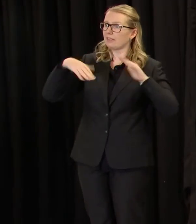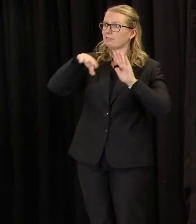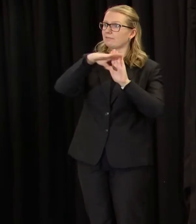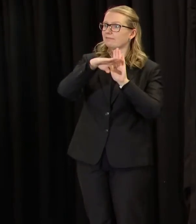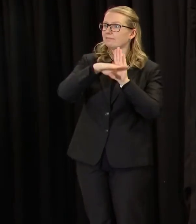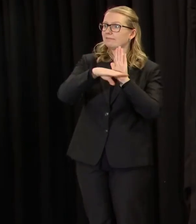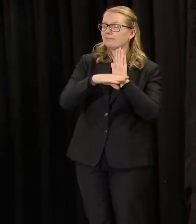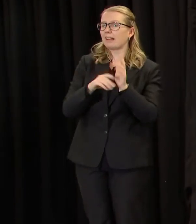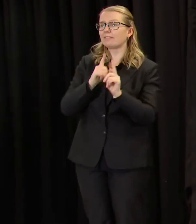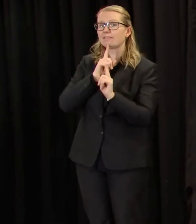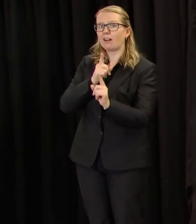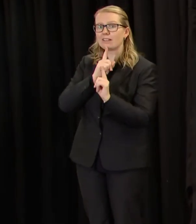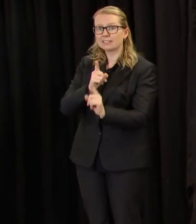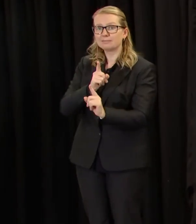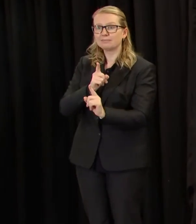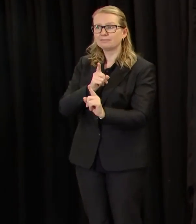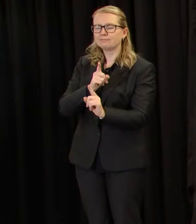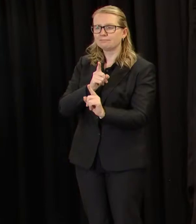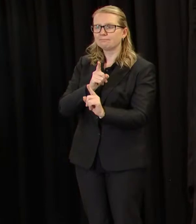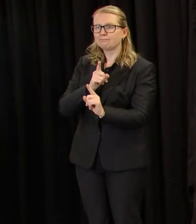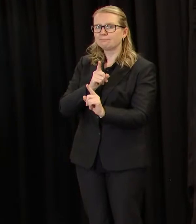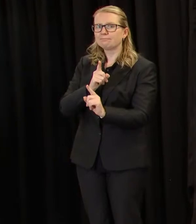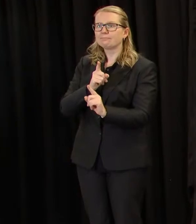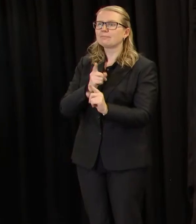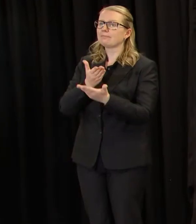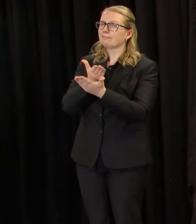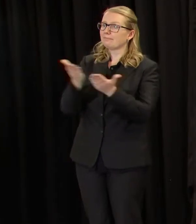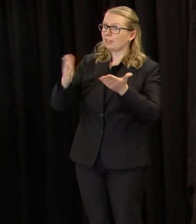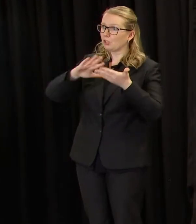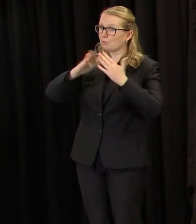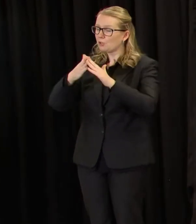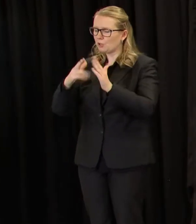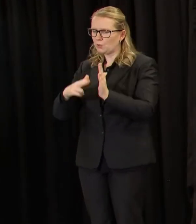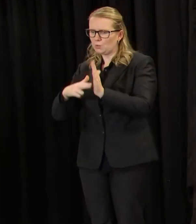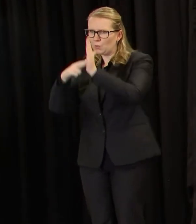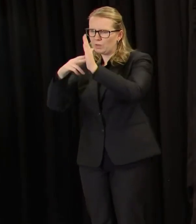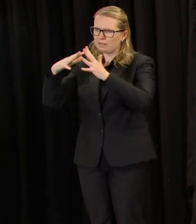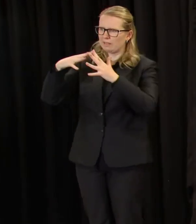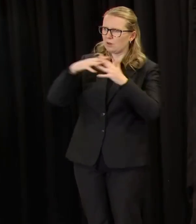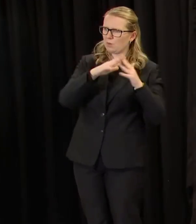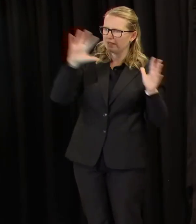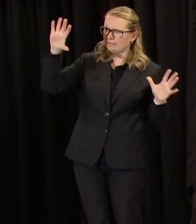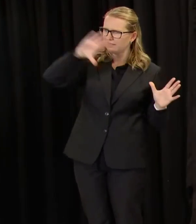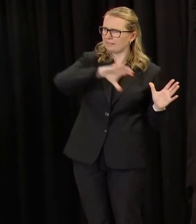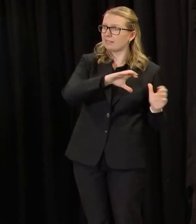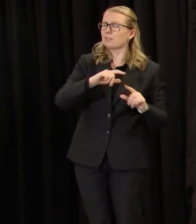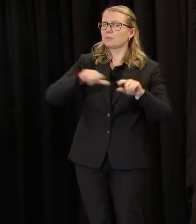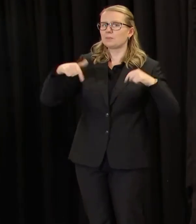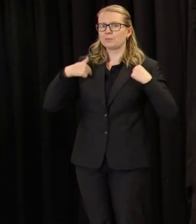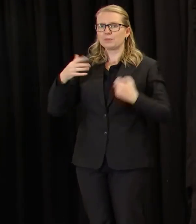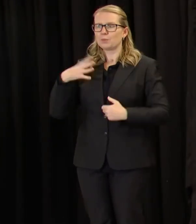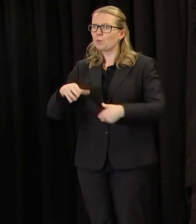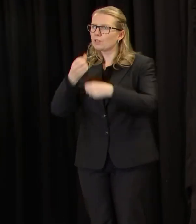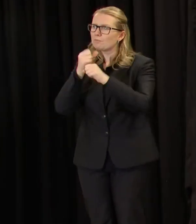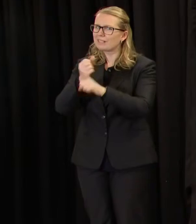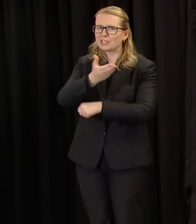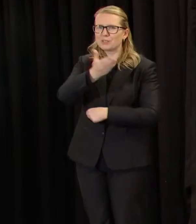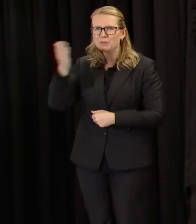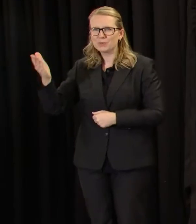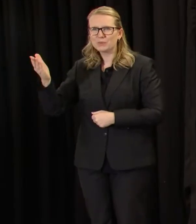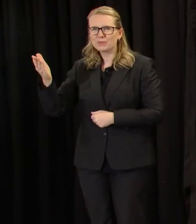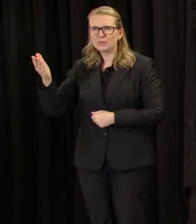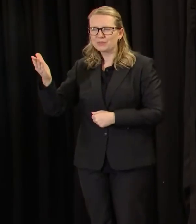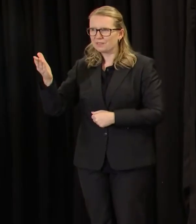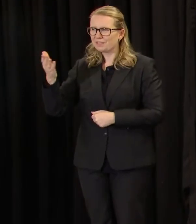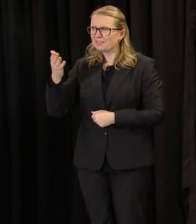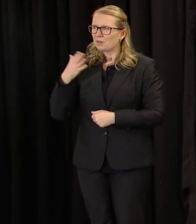I would like to do is, particularly to our communities in the north and west, we want you protected. We want you vaccinated.